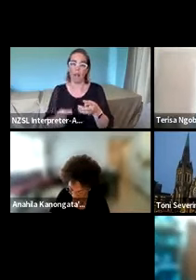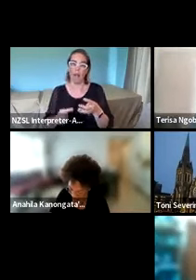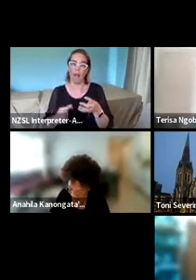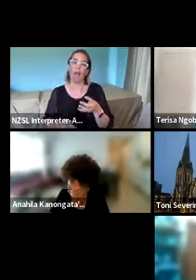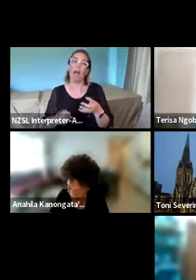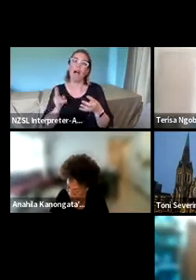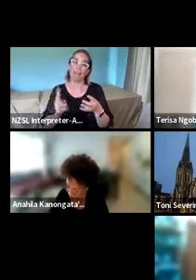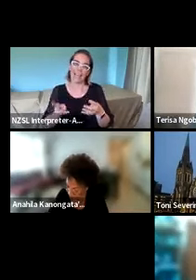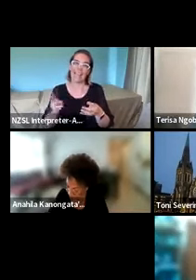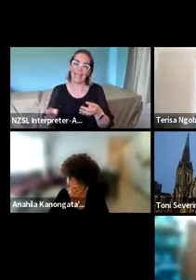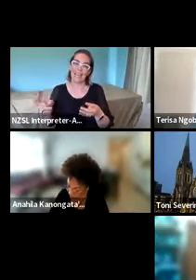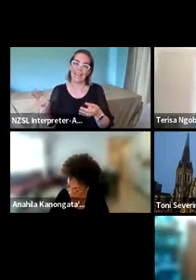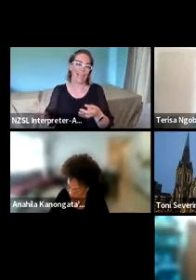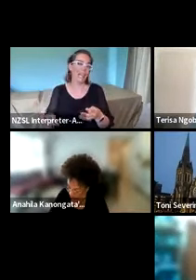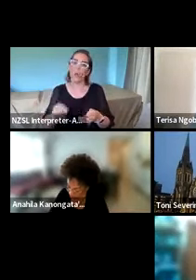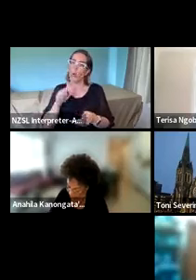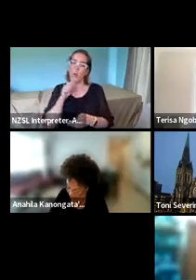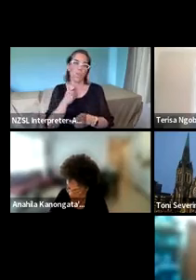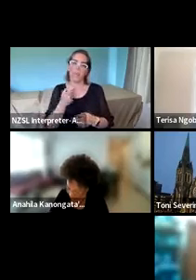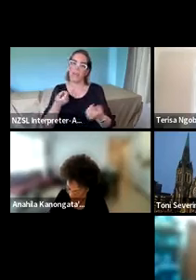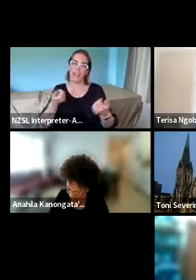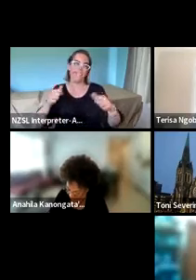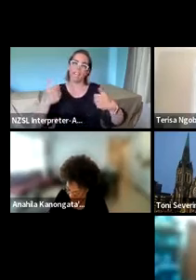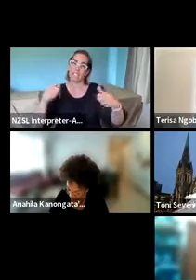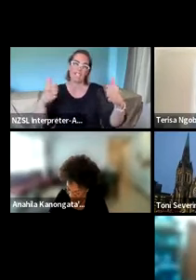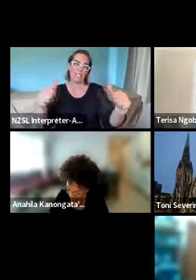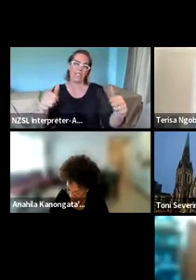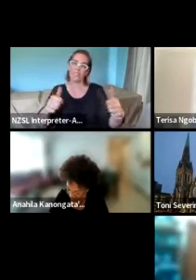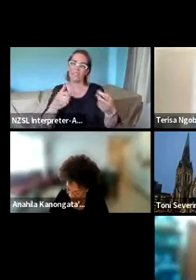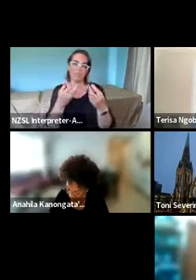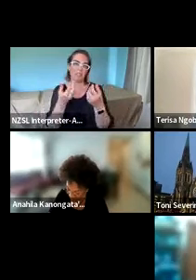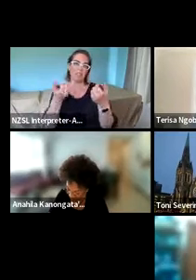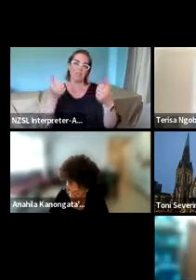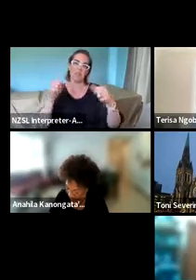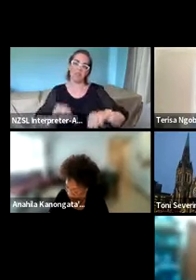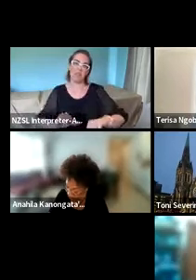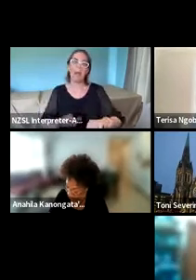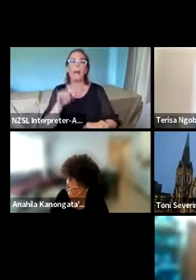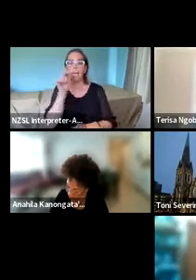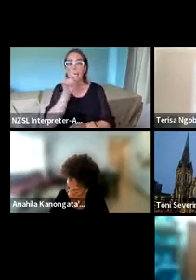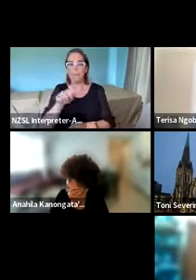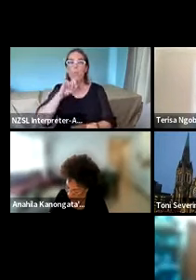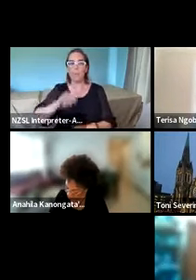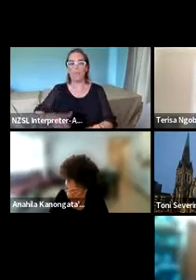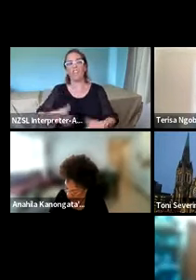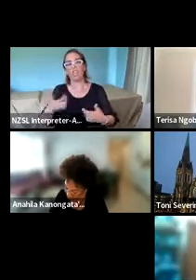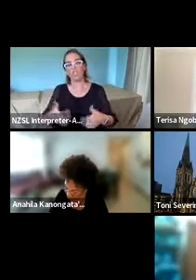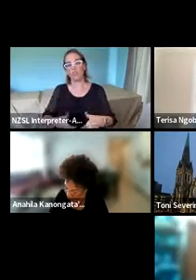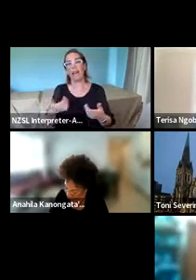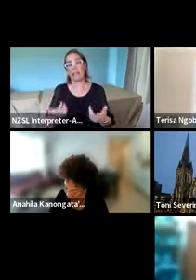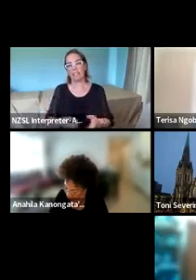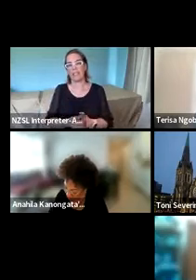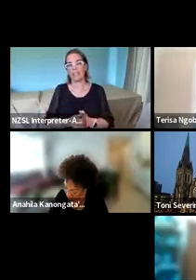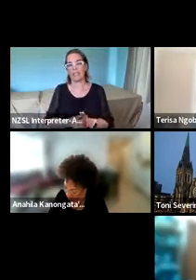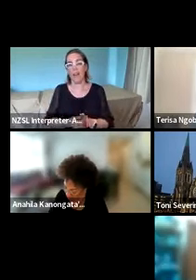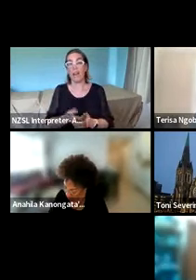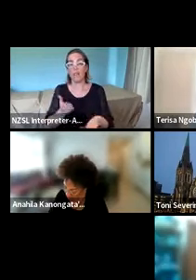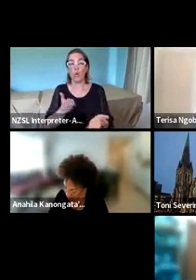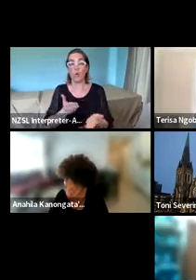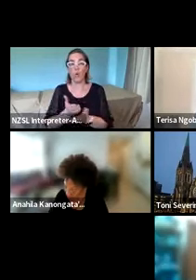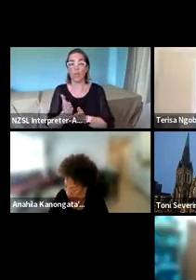become ineffective, inefficient, and people would become frustrated. I think that, as I know, having gone through the human